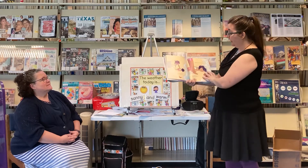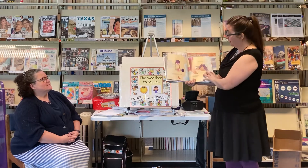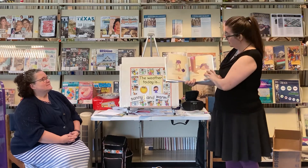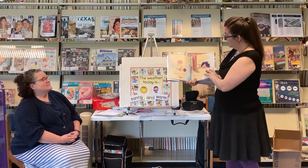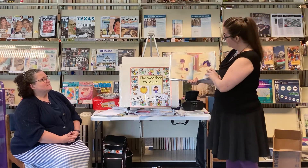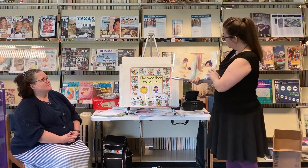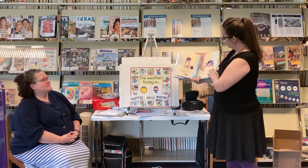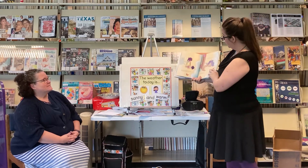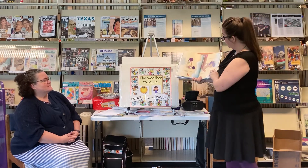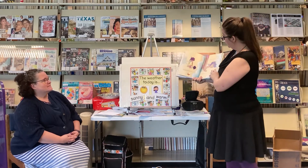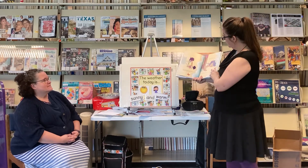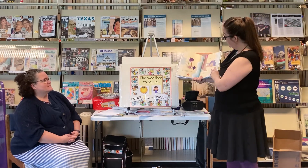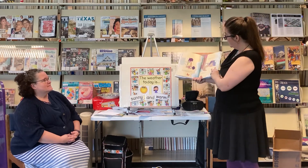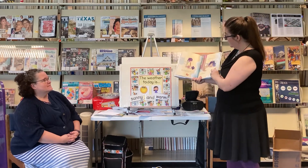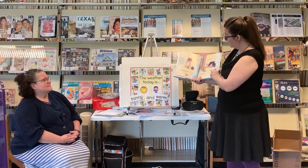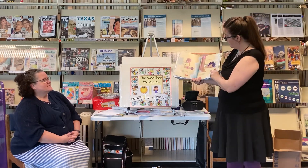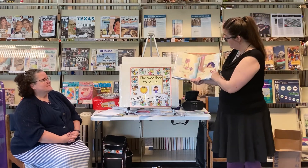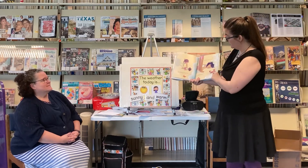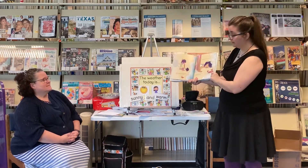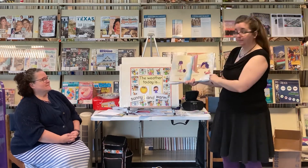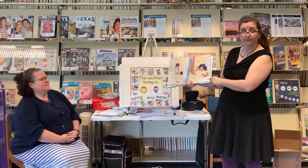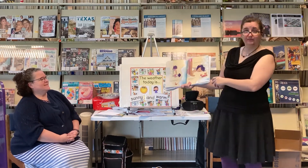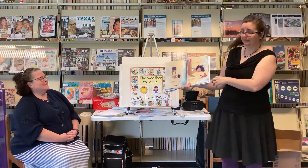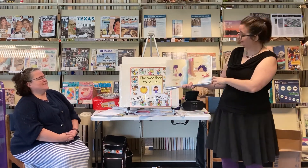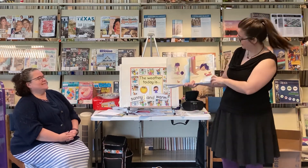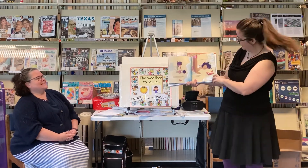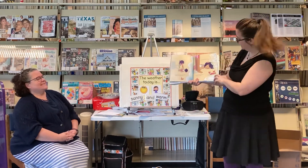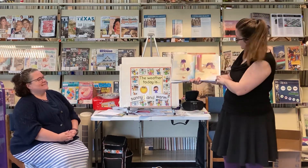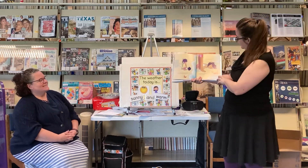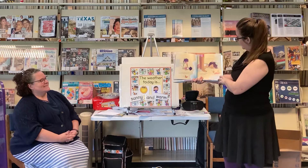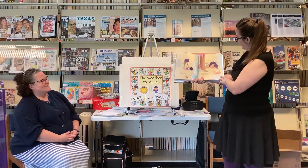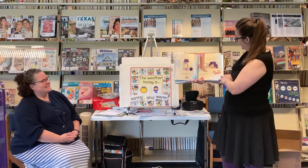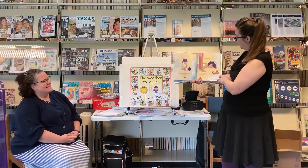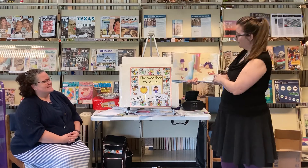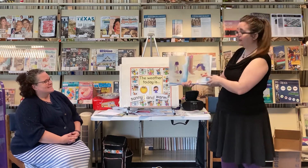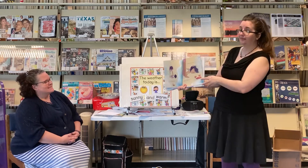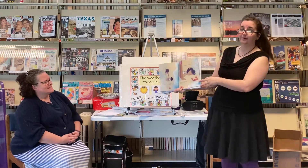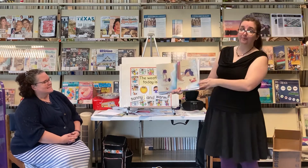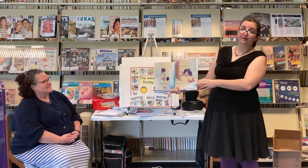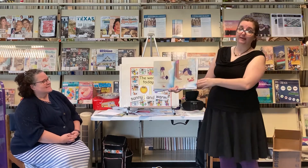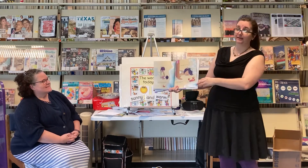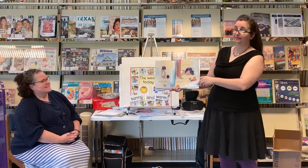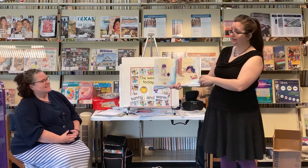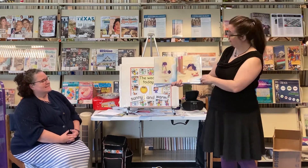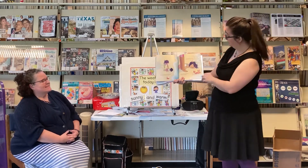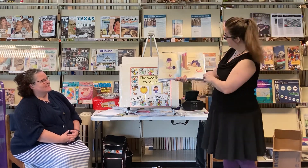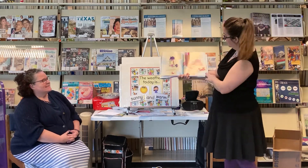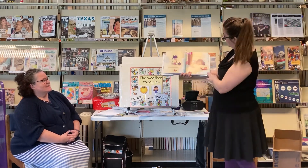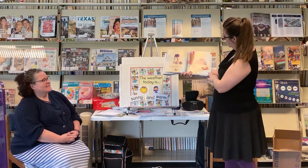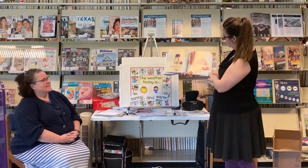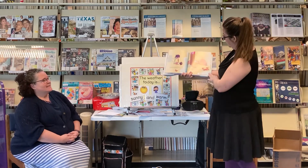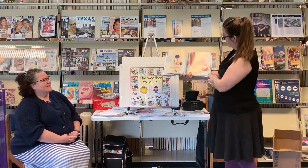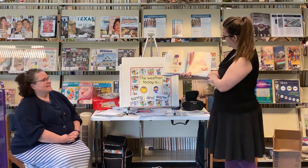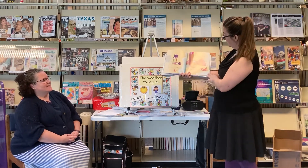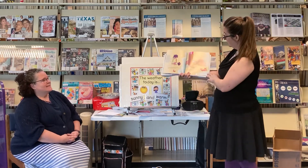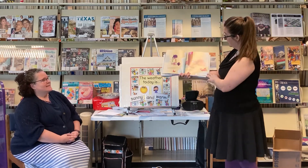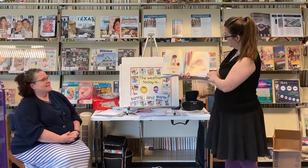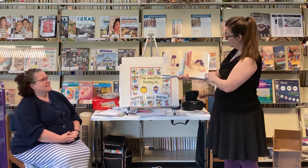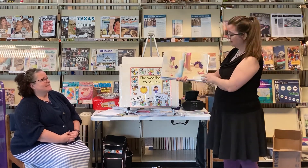How is Jules supposed to build the biggest, fanciest, most excellent castle now with no bucket and no hope? Her sister says the